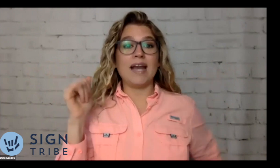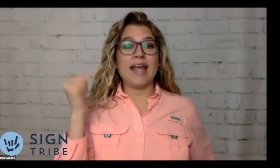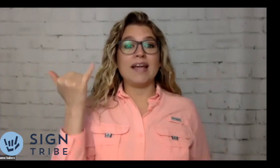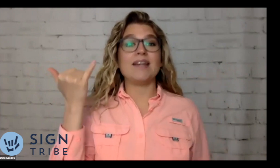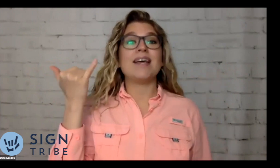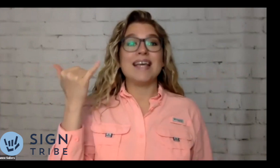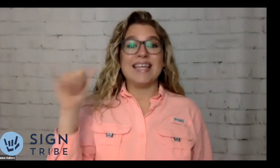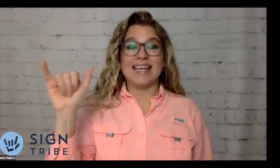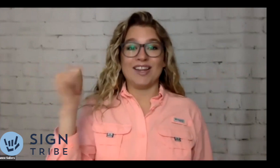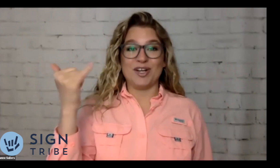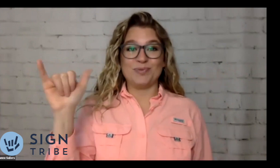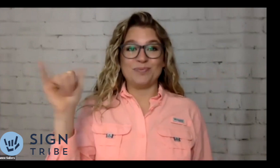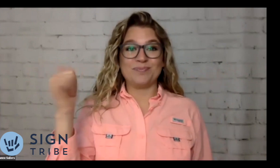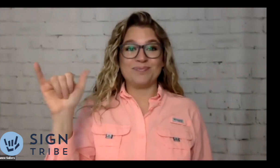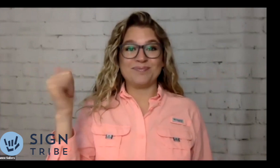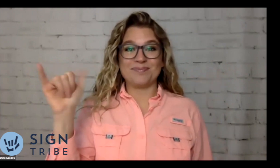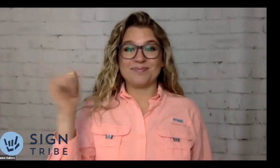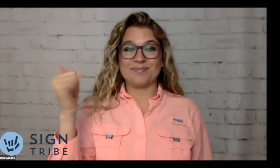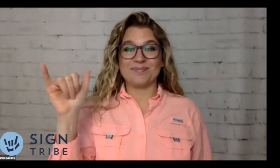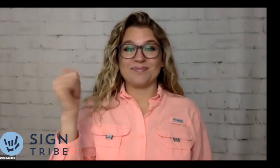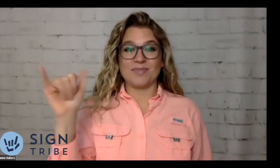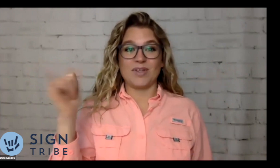hand, yellow. Okay.